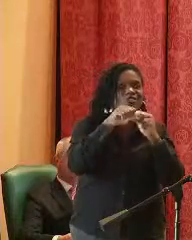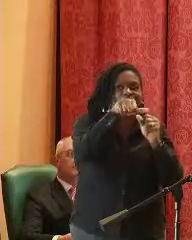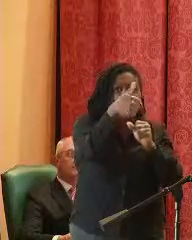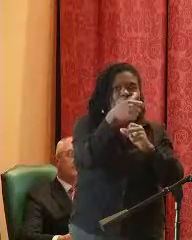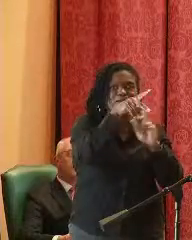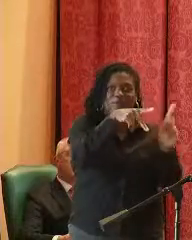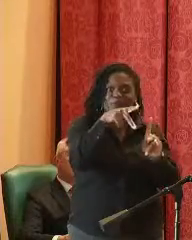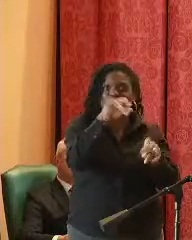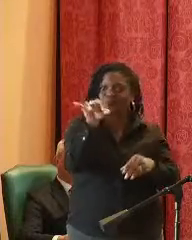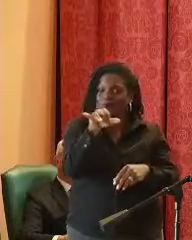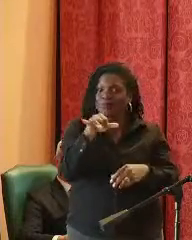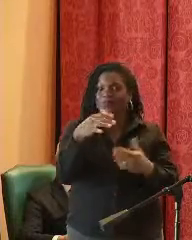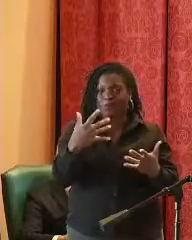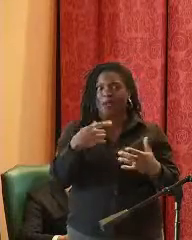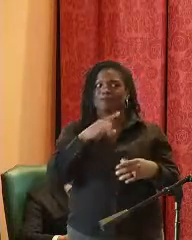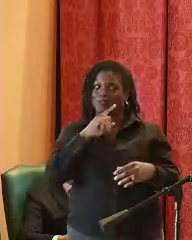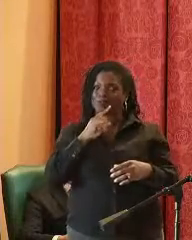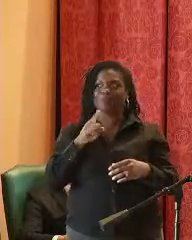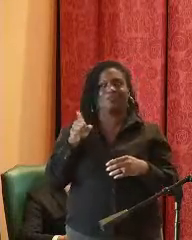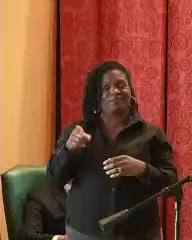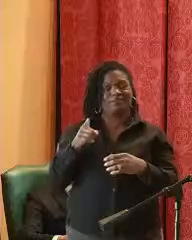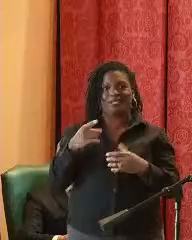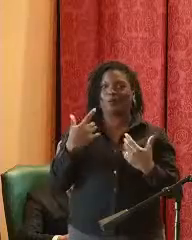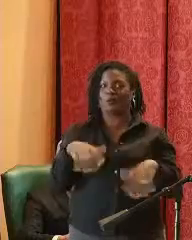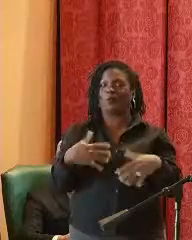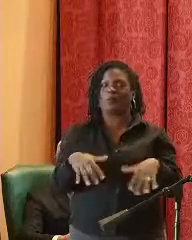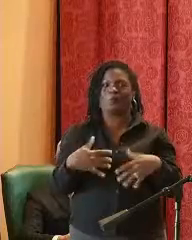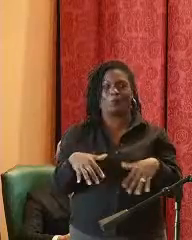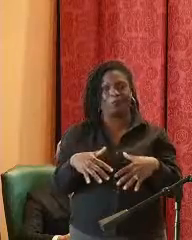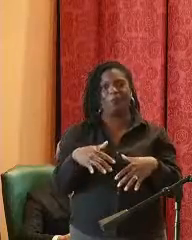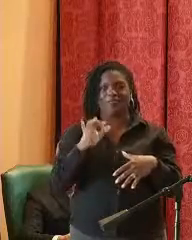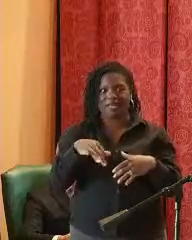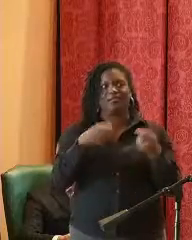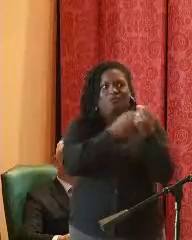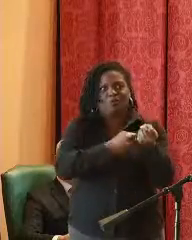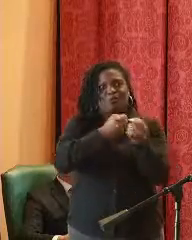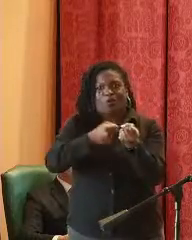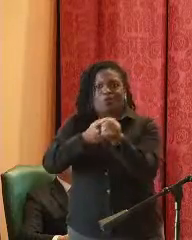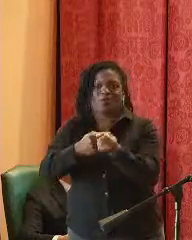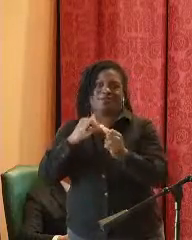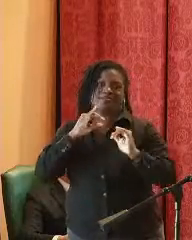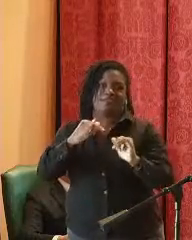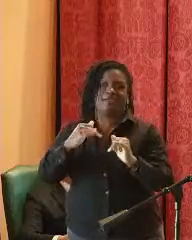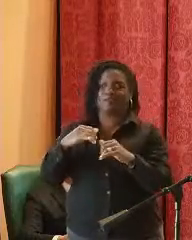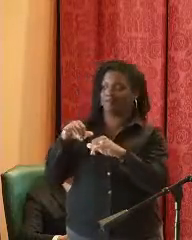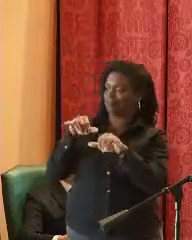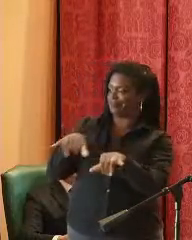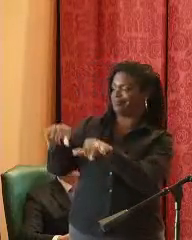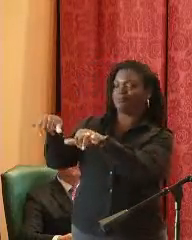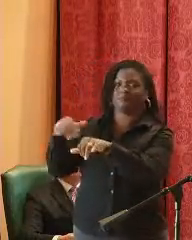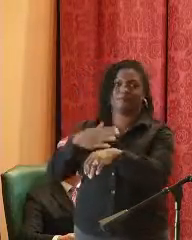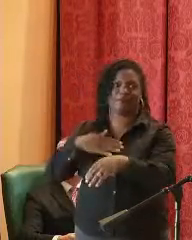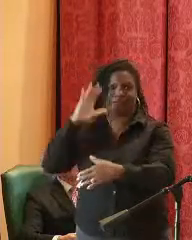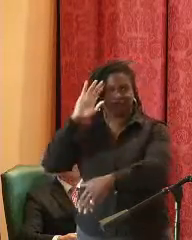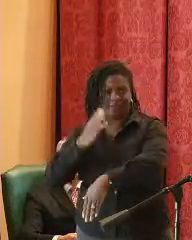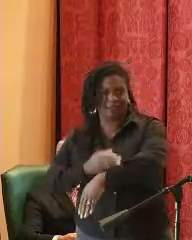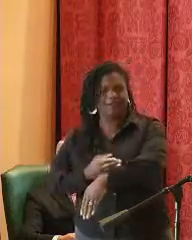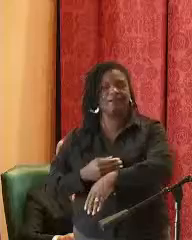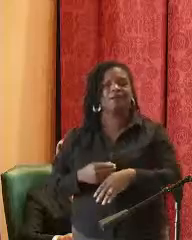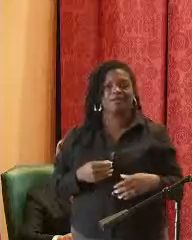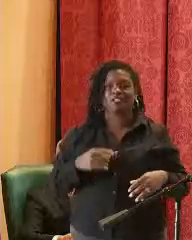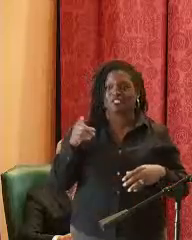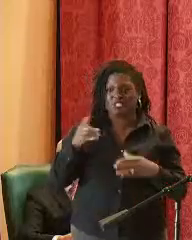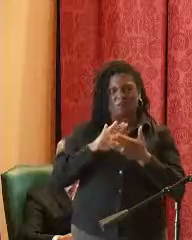love that she gives them. Though she is a young woman, she has been devoted to this work since becoming old enough to work.